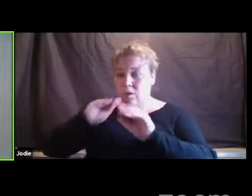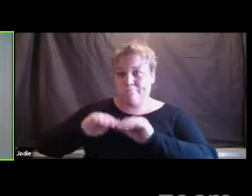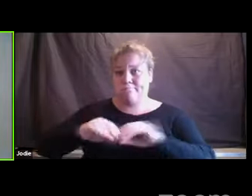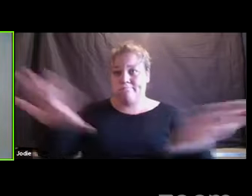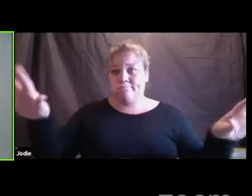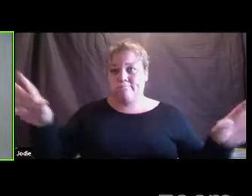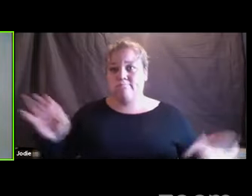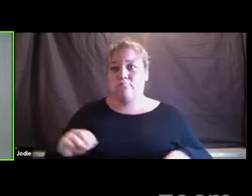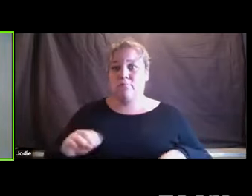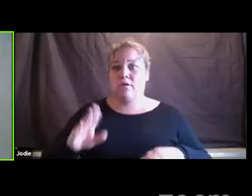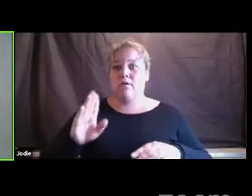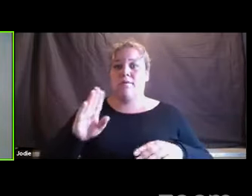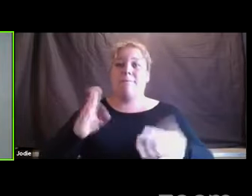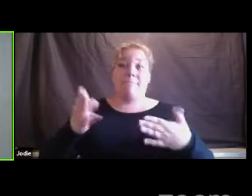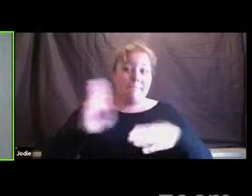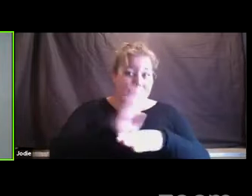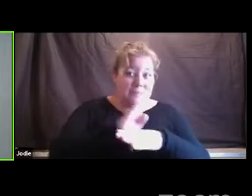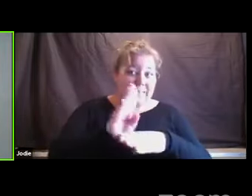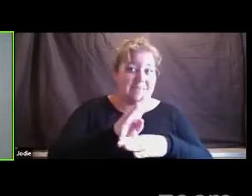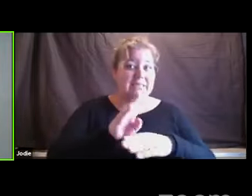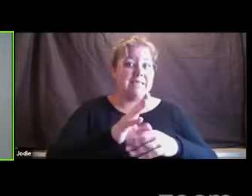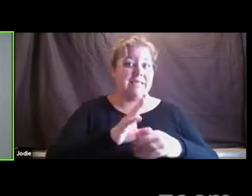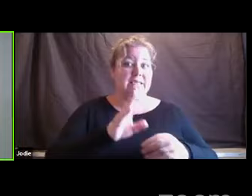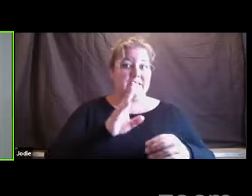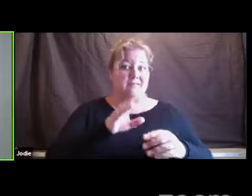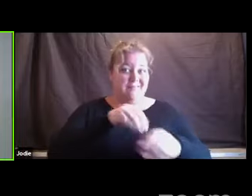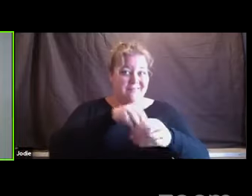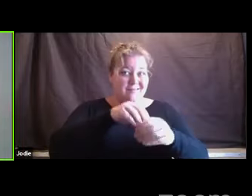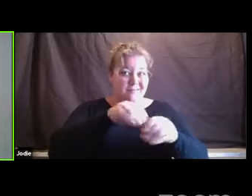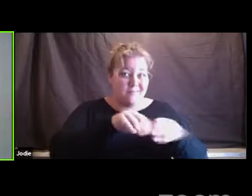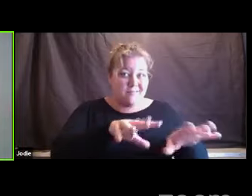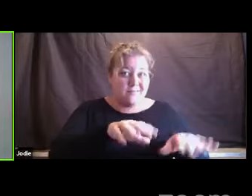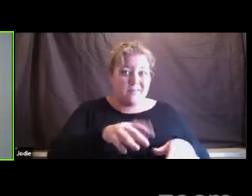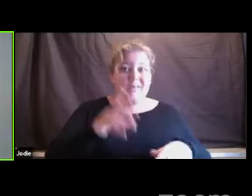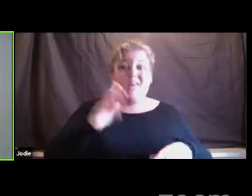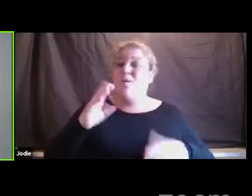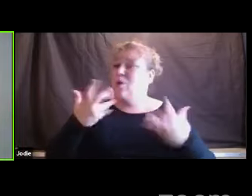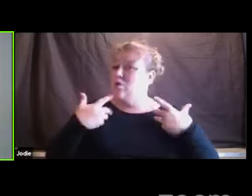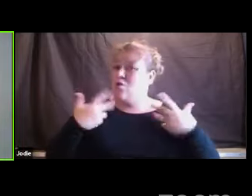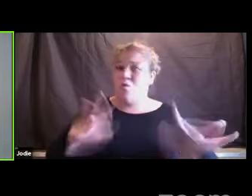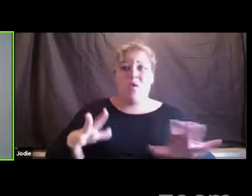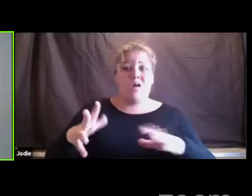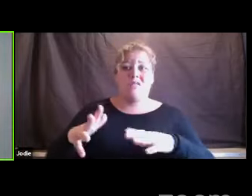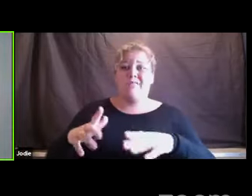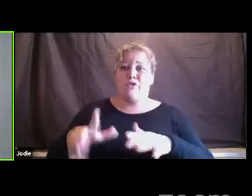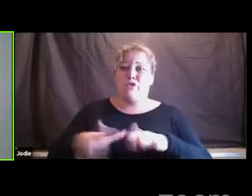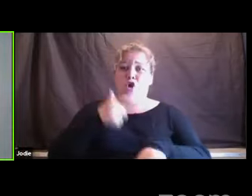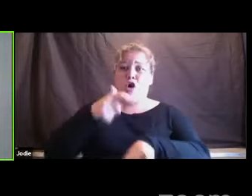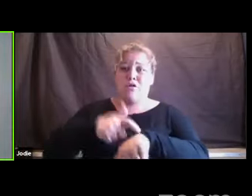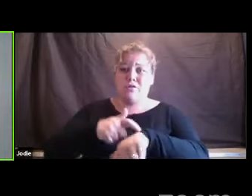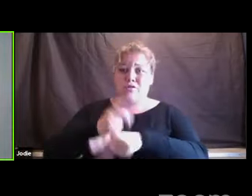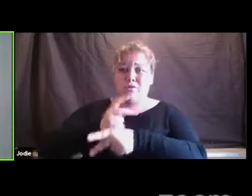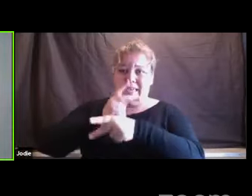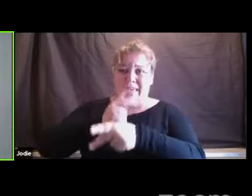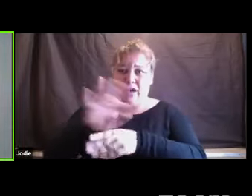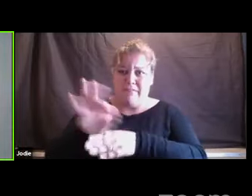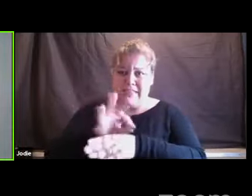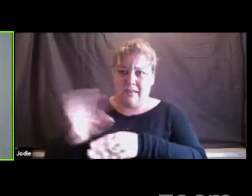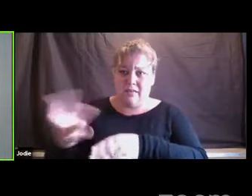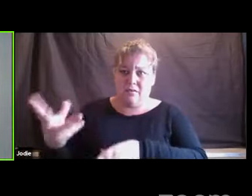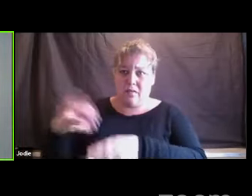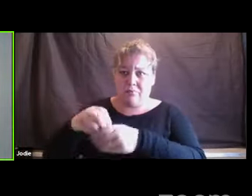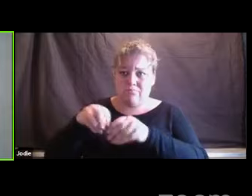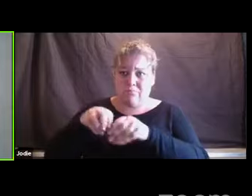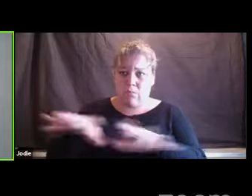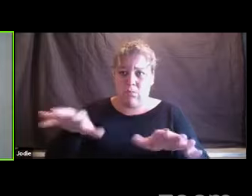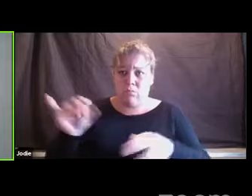in hopefully not, but in places like long-term care settings, and the likelihood that we have severe